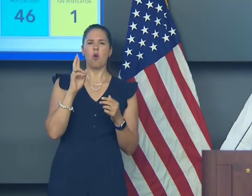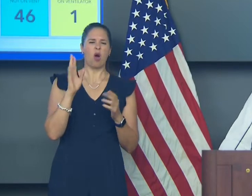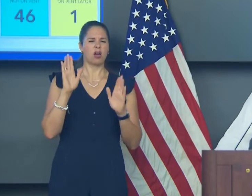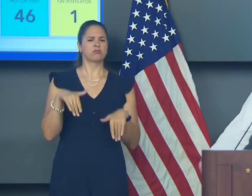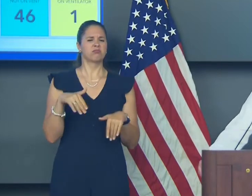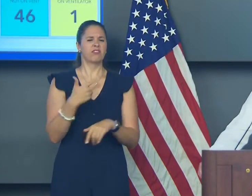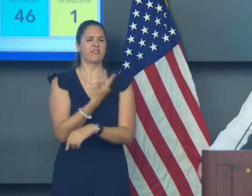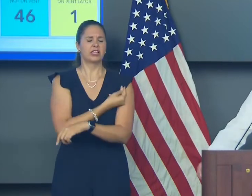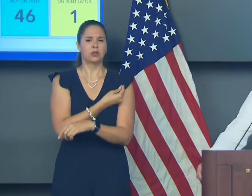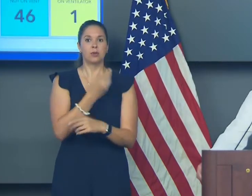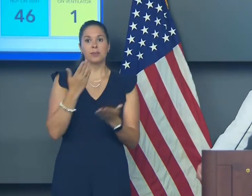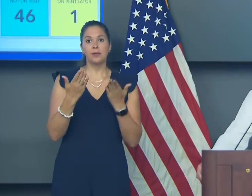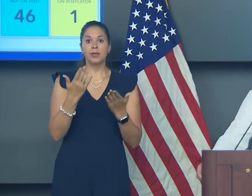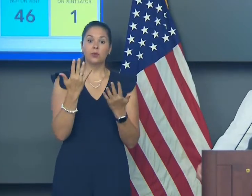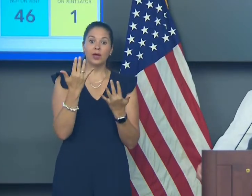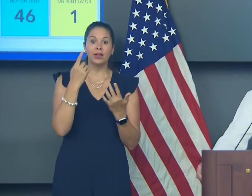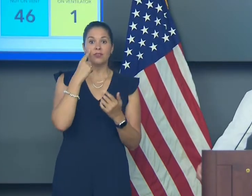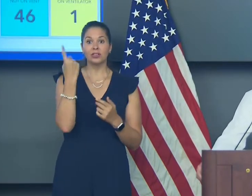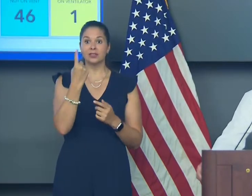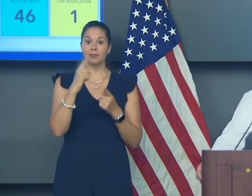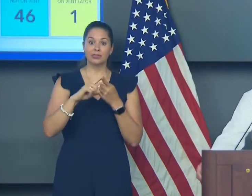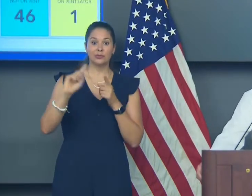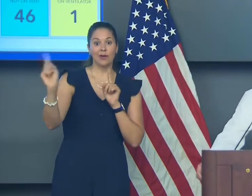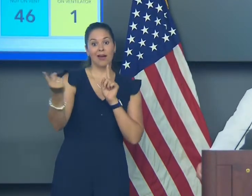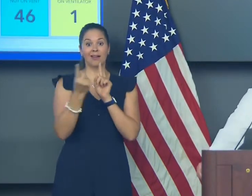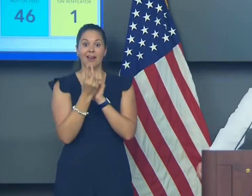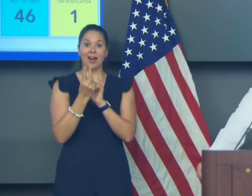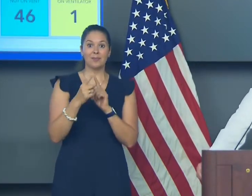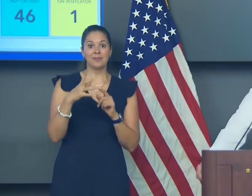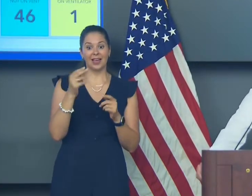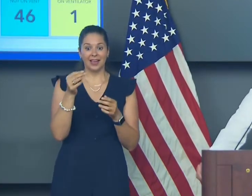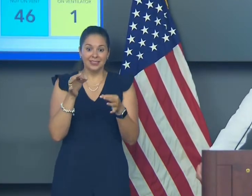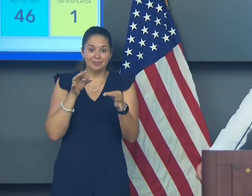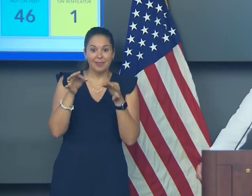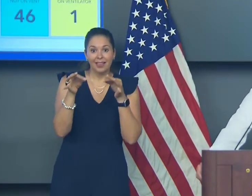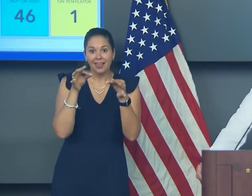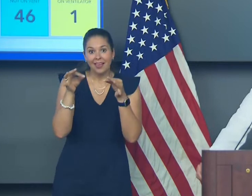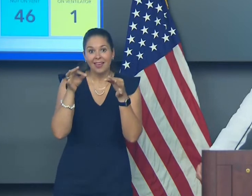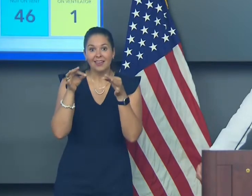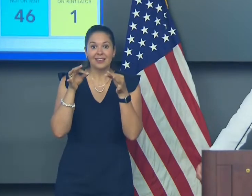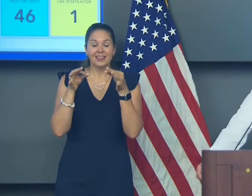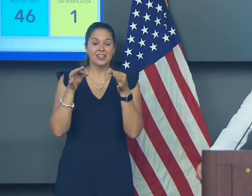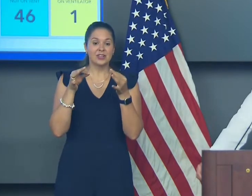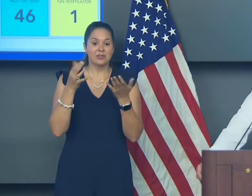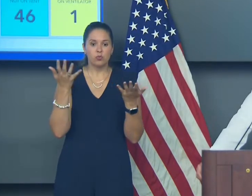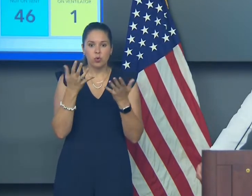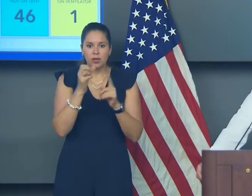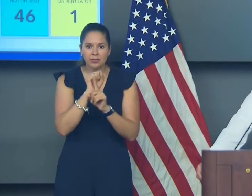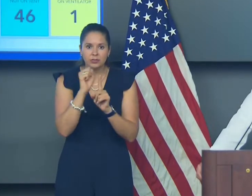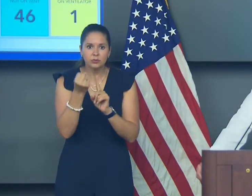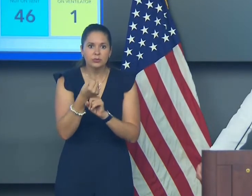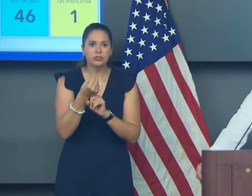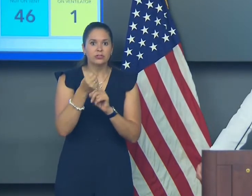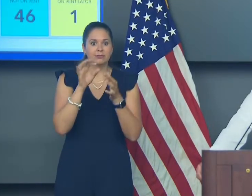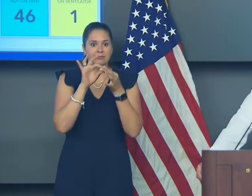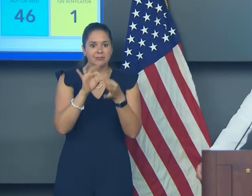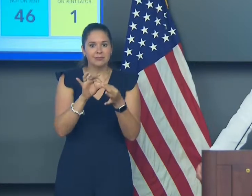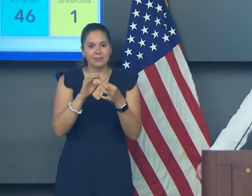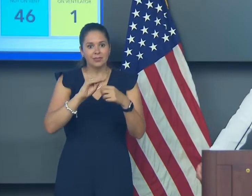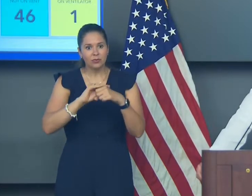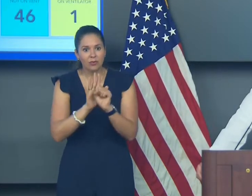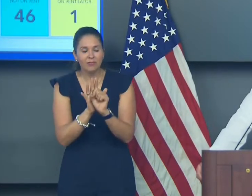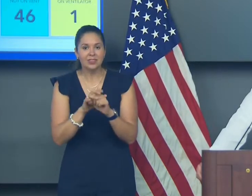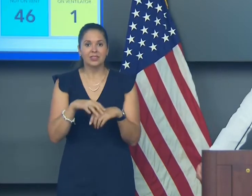at all, or maybe they were just waiting for somebody to come up and explain to them what the situation is with the virus,